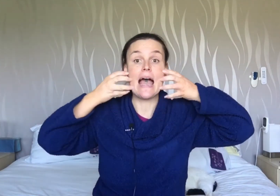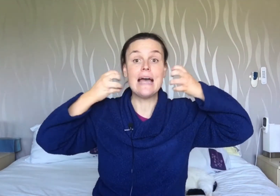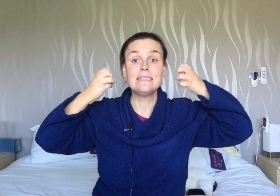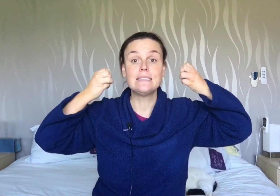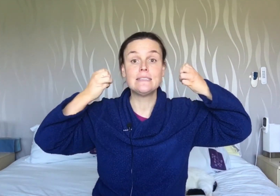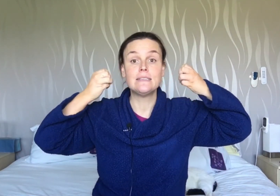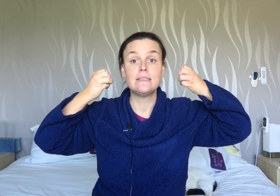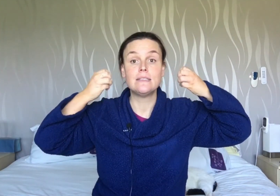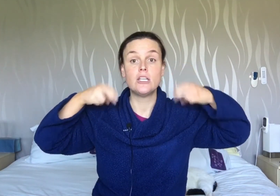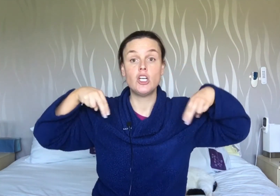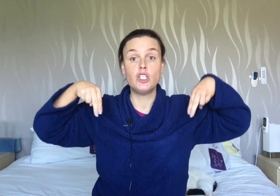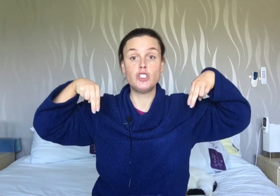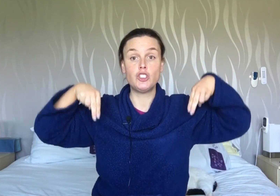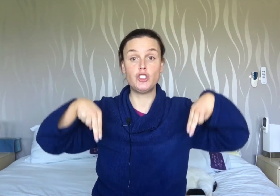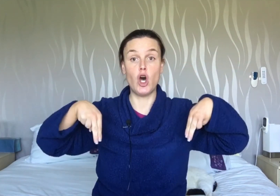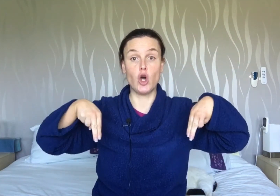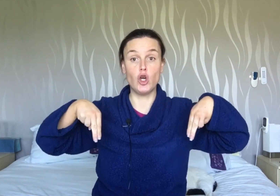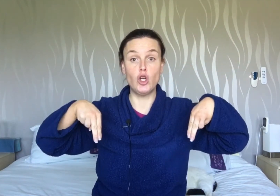Cat. Dog.